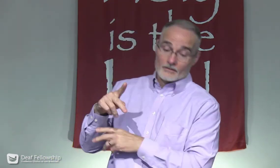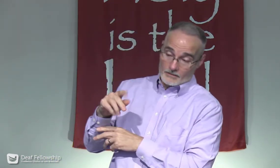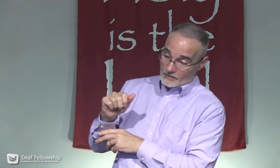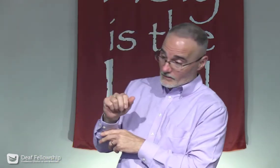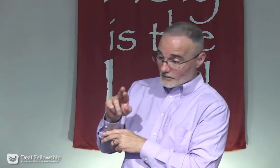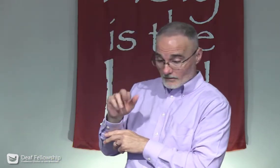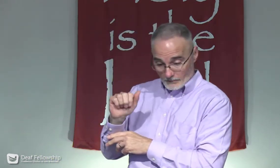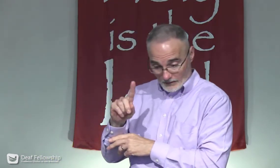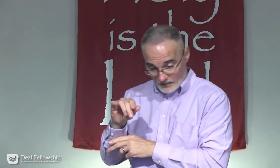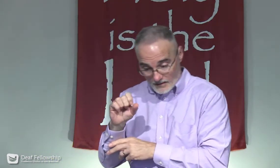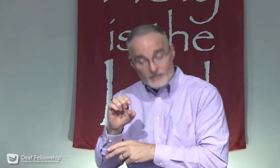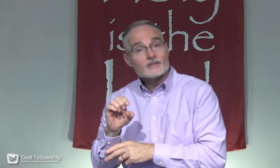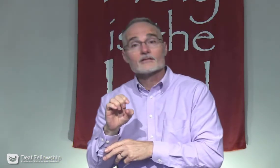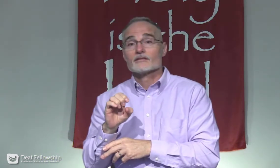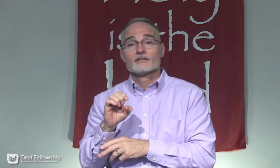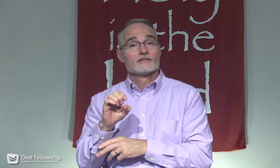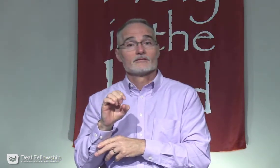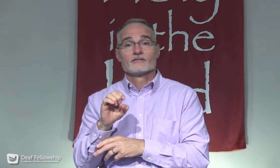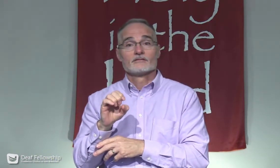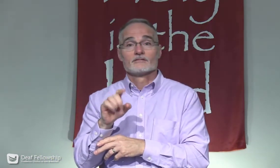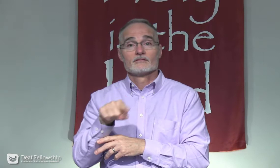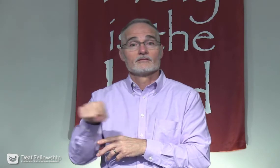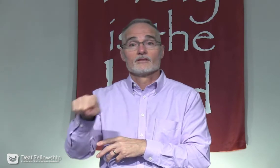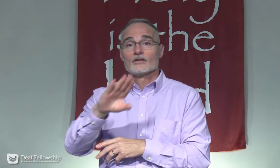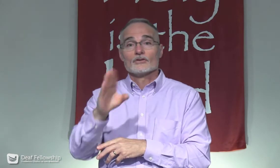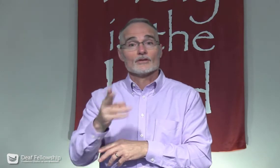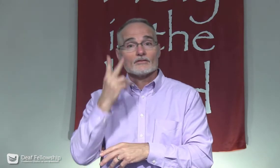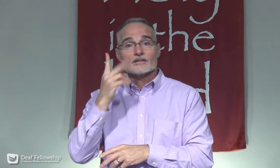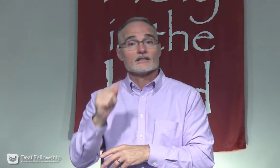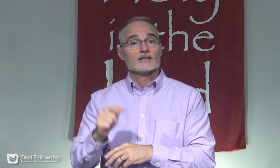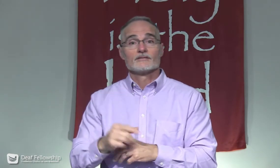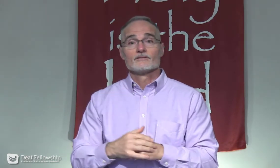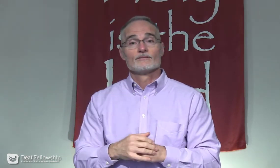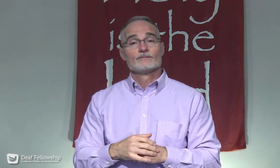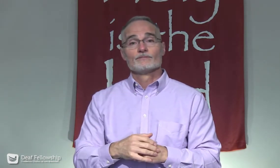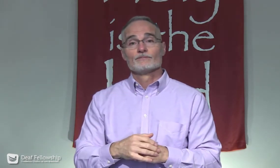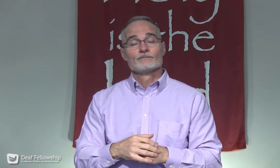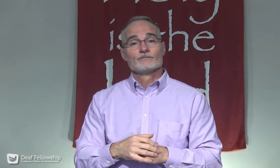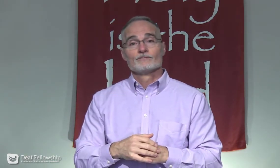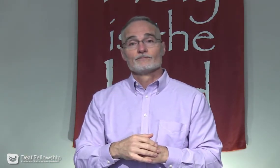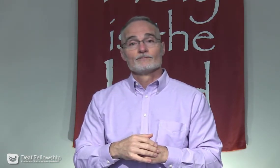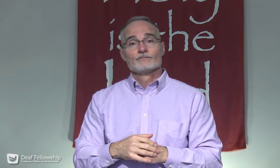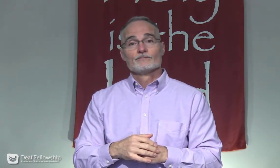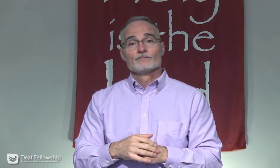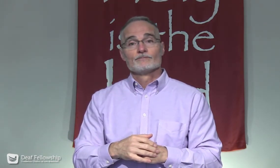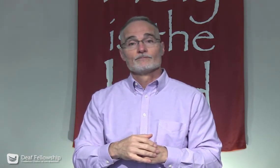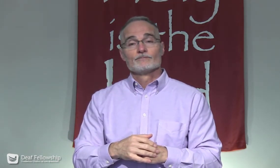forgiveness, new life, and paradise will never be seen.